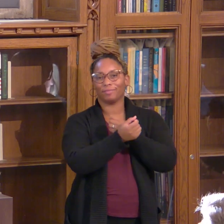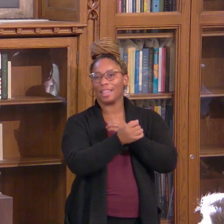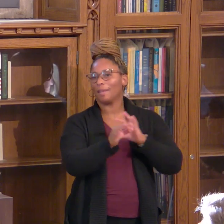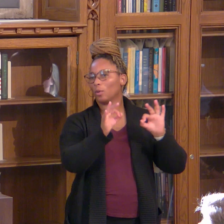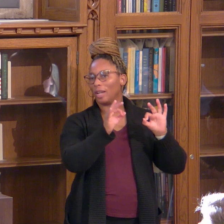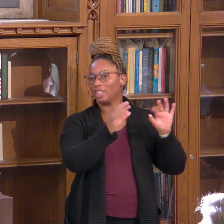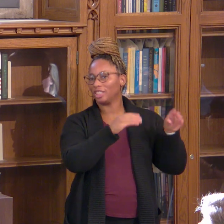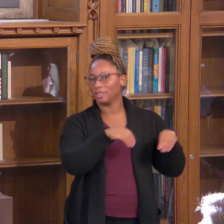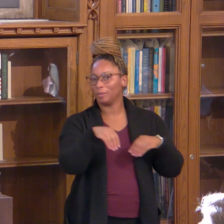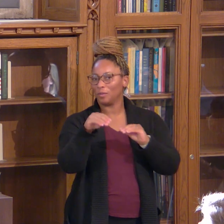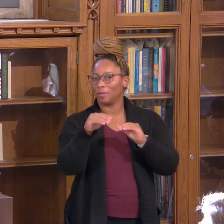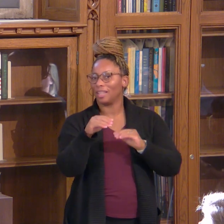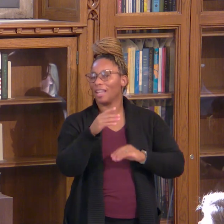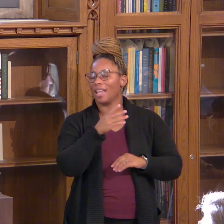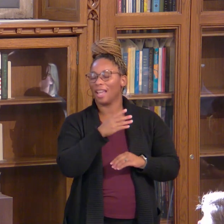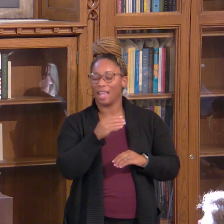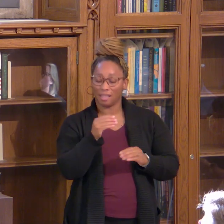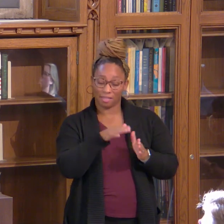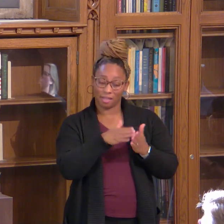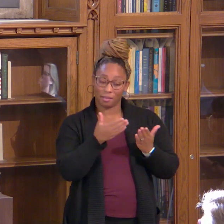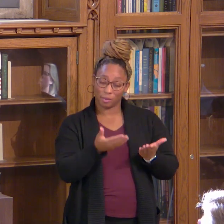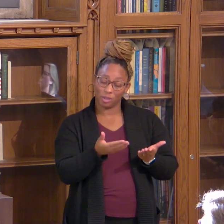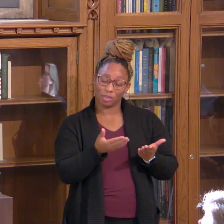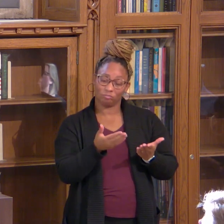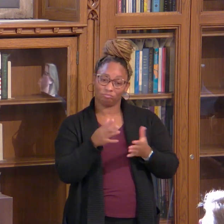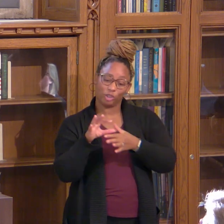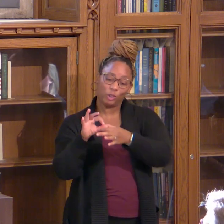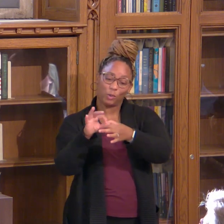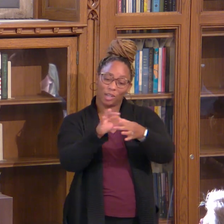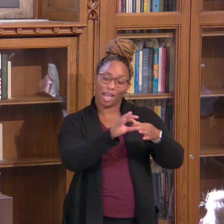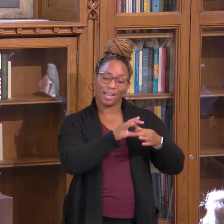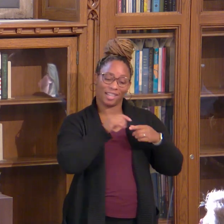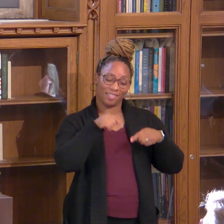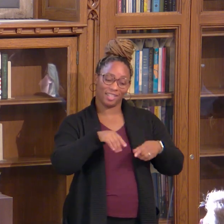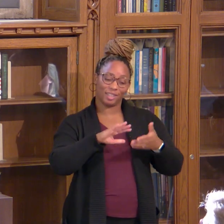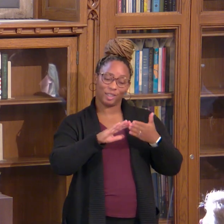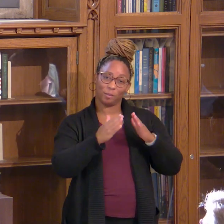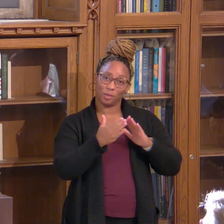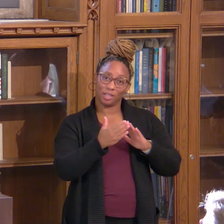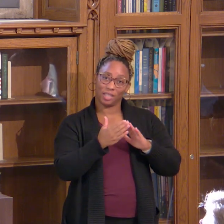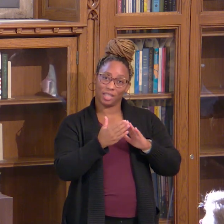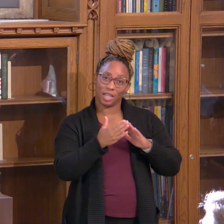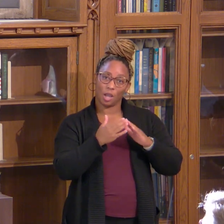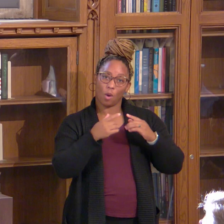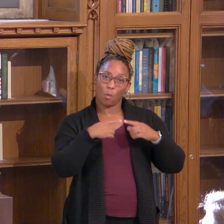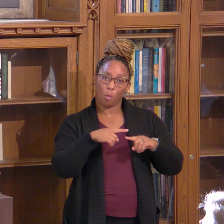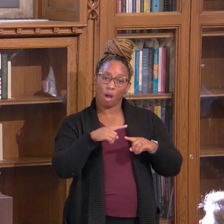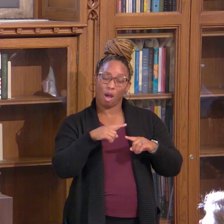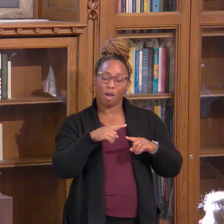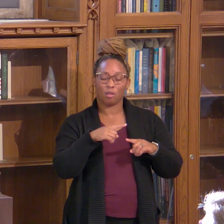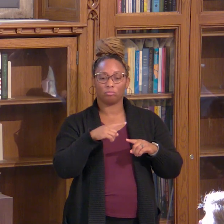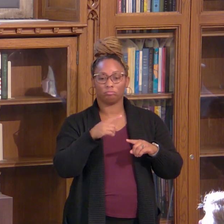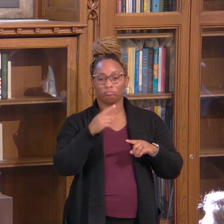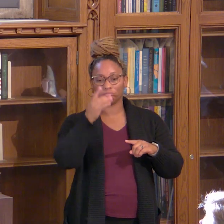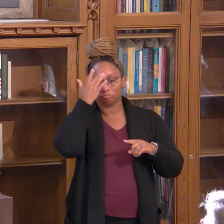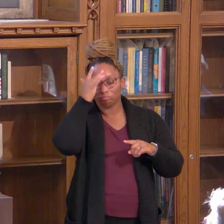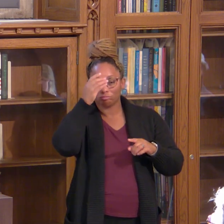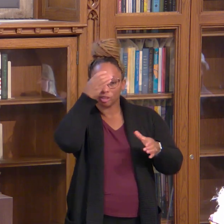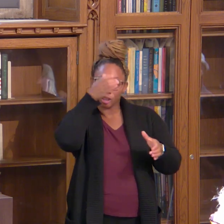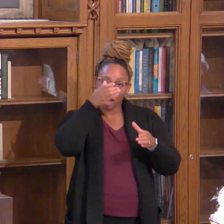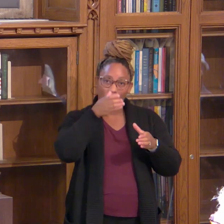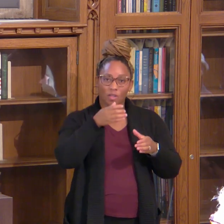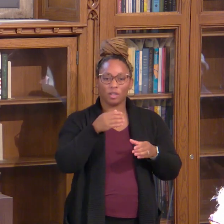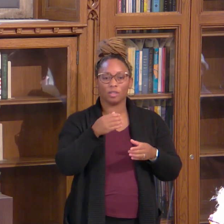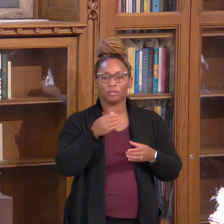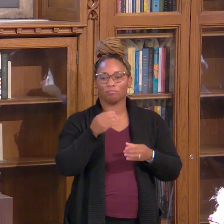movement and it was a book that United this community while enlightened Scholars and students